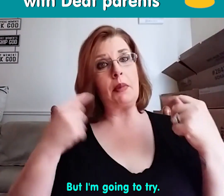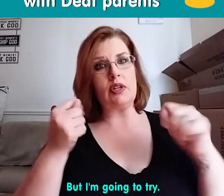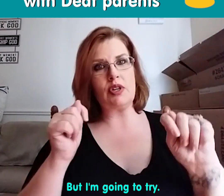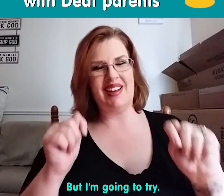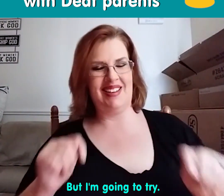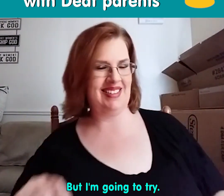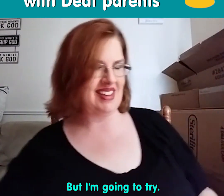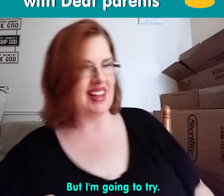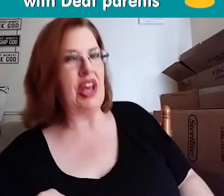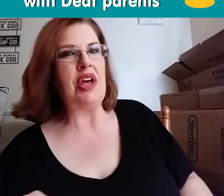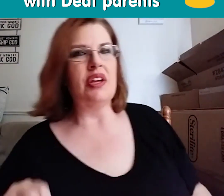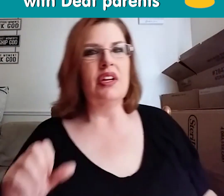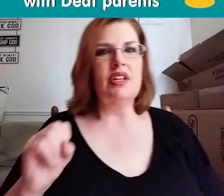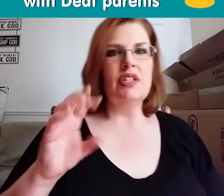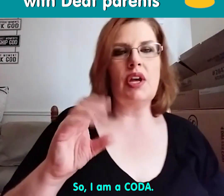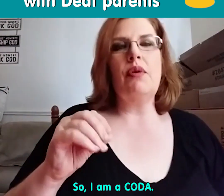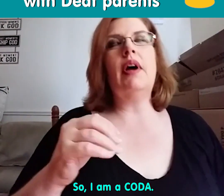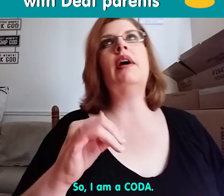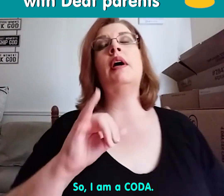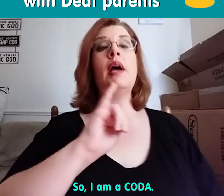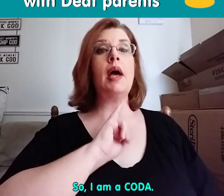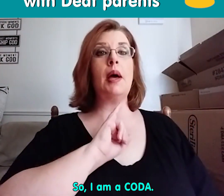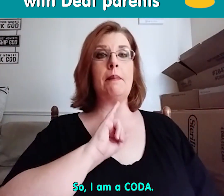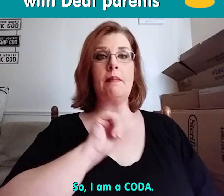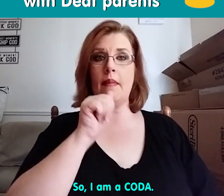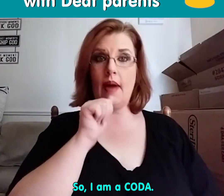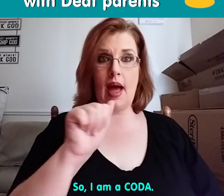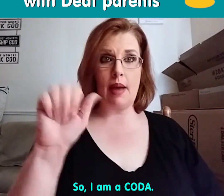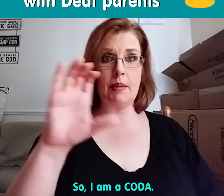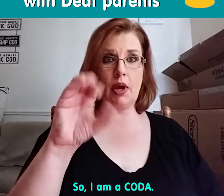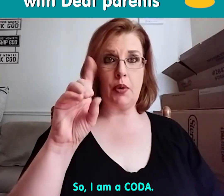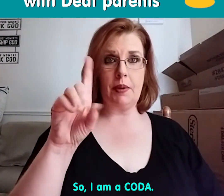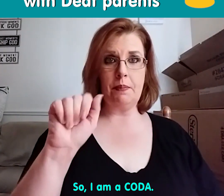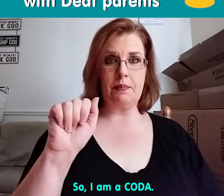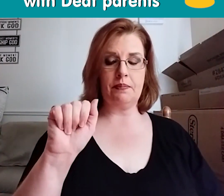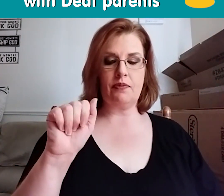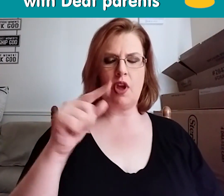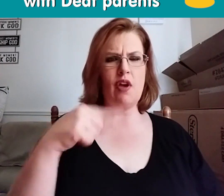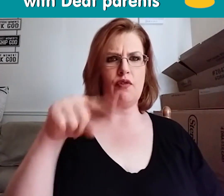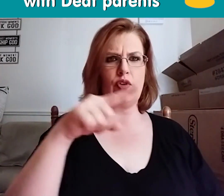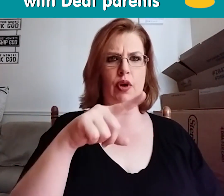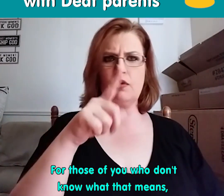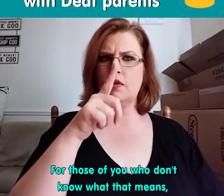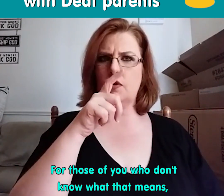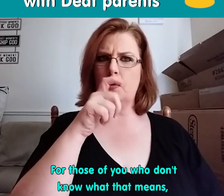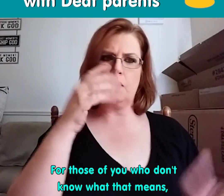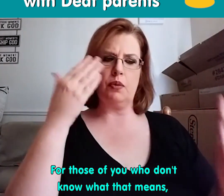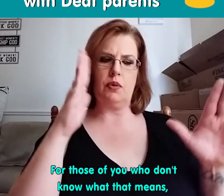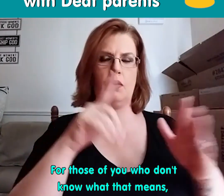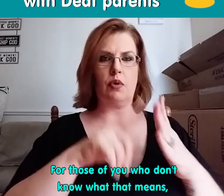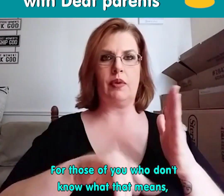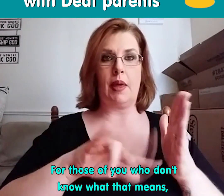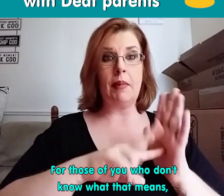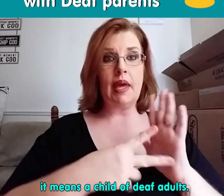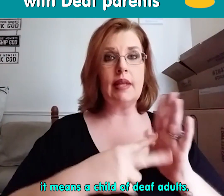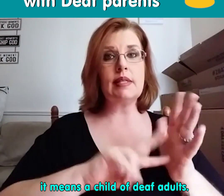gonna try. So, I'm a CODA. For those of you who don't know what that means,